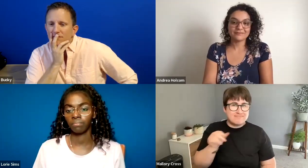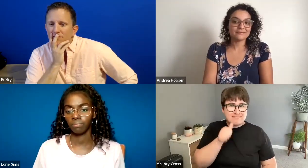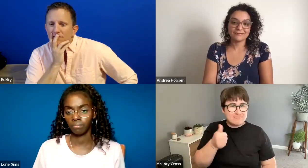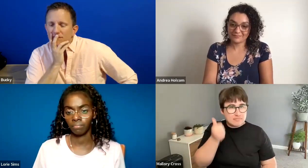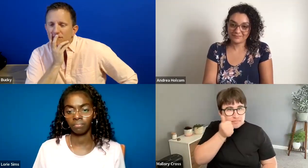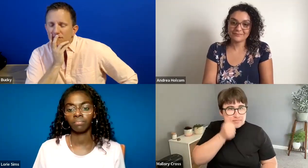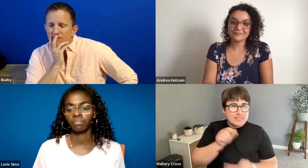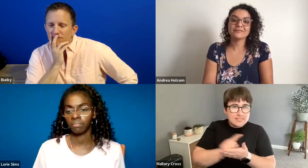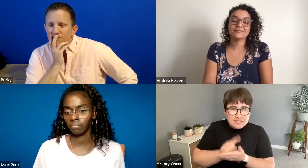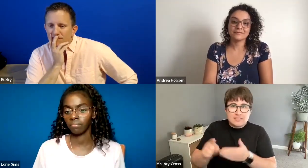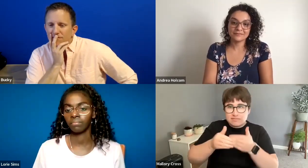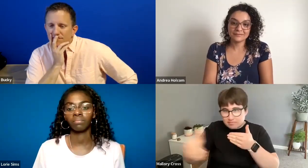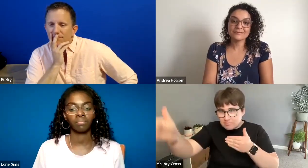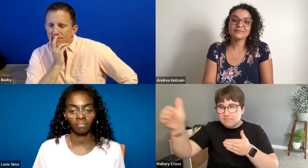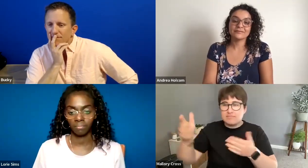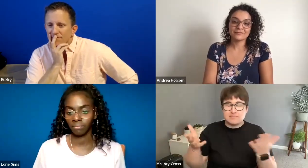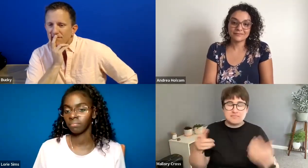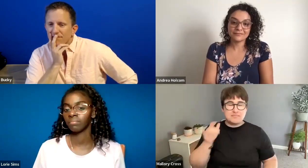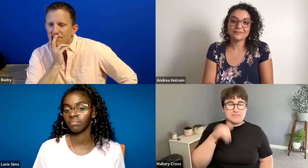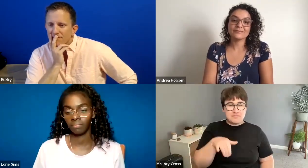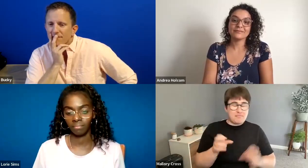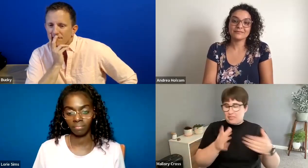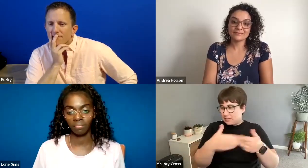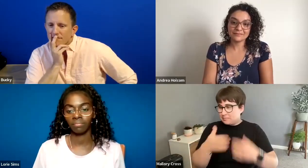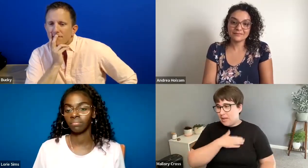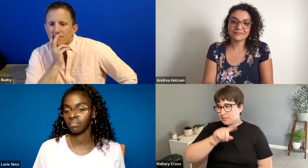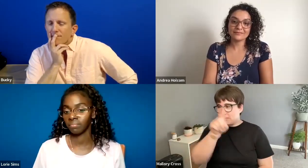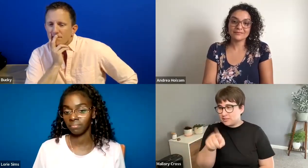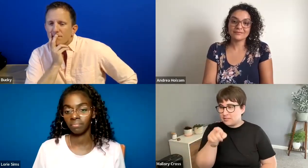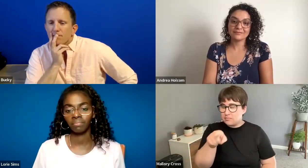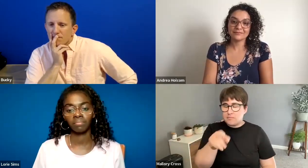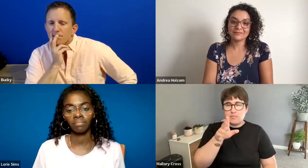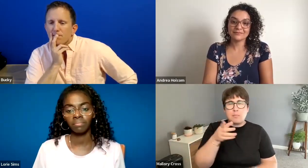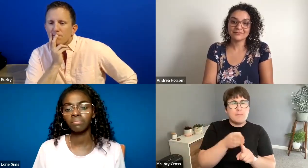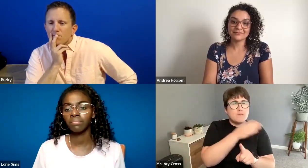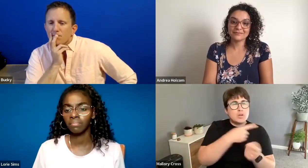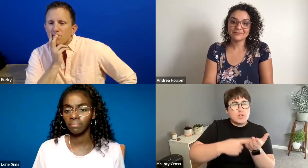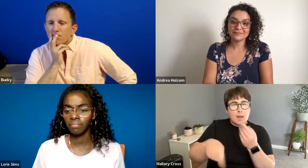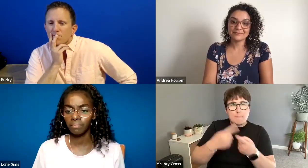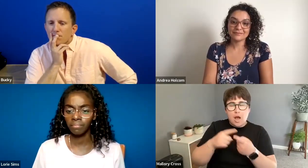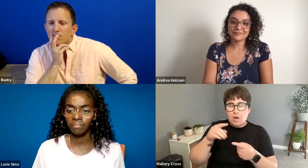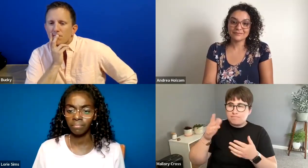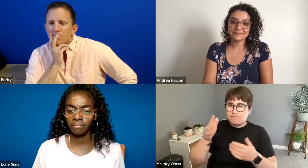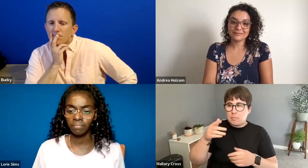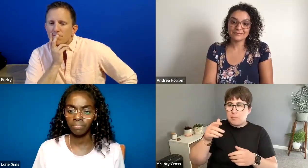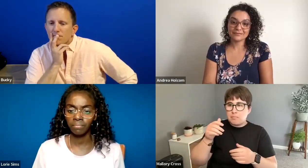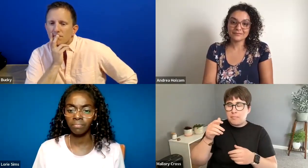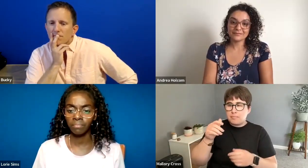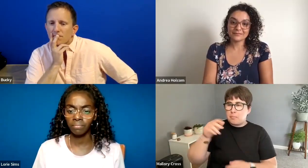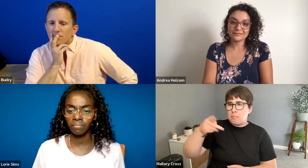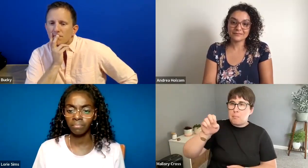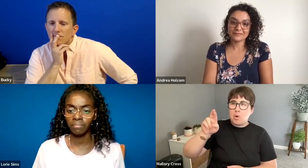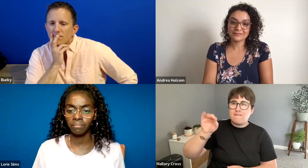riding a bike. Once you get on a bike, you're proficient. You never have to really practice again. But it's actually quite the opposite. It's something that you have to